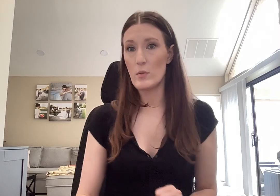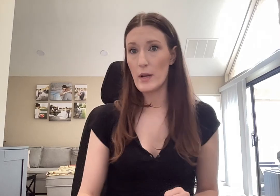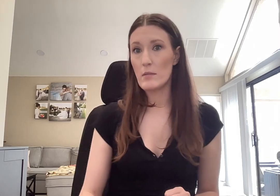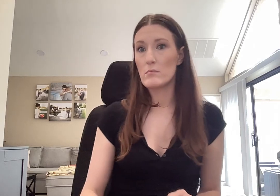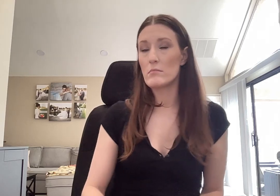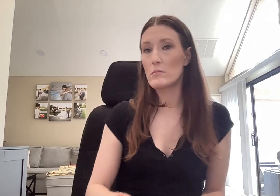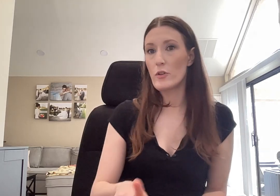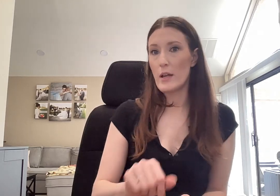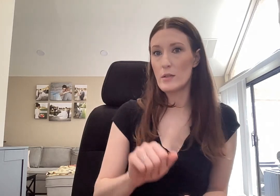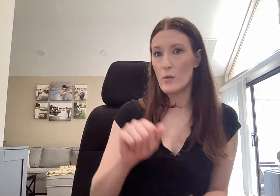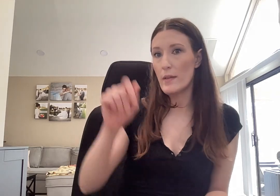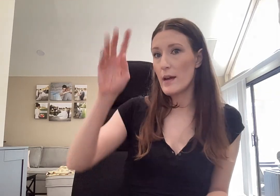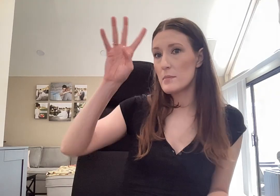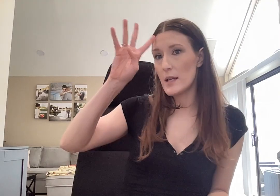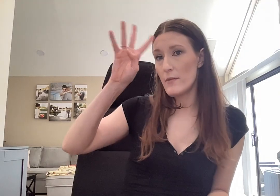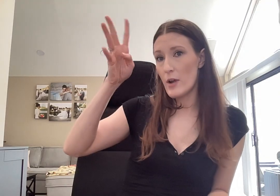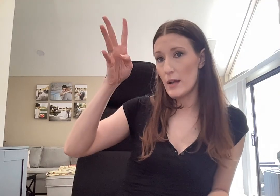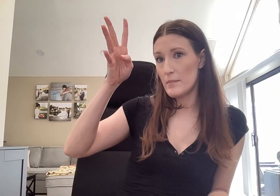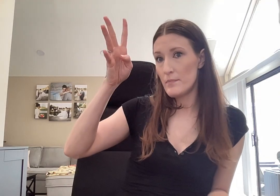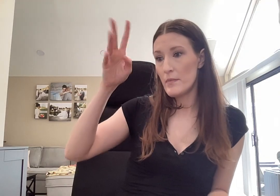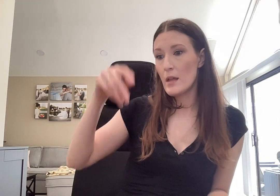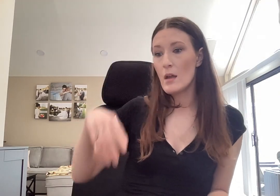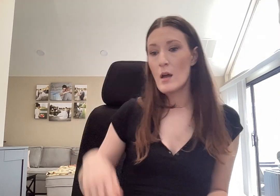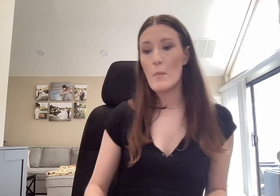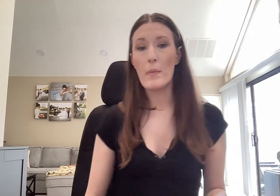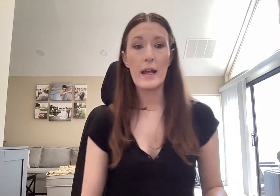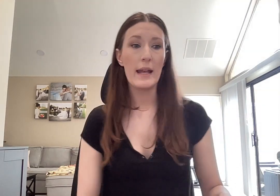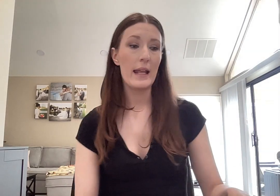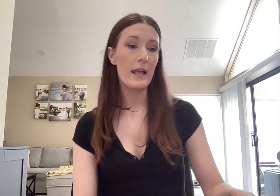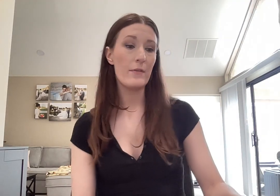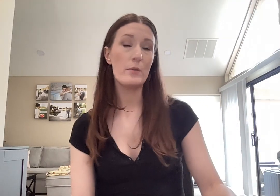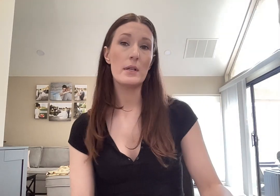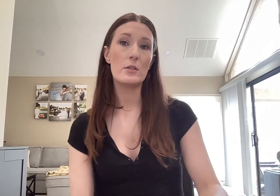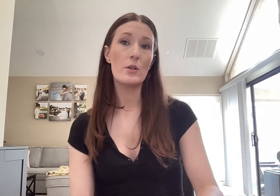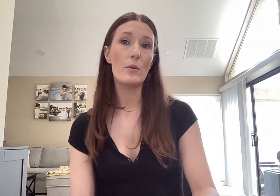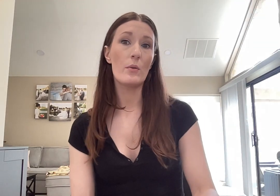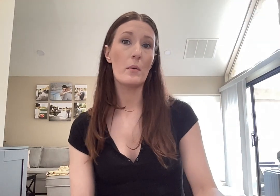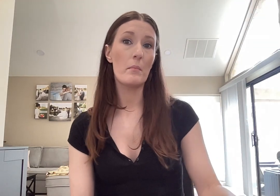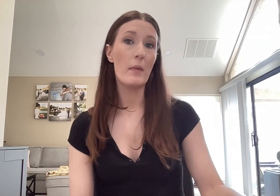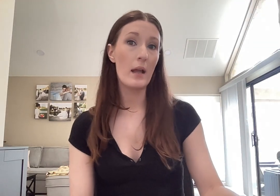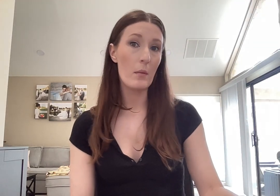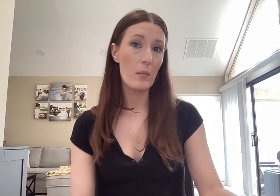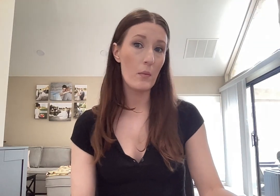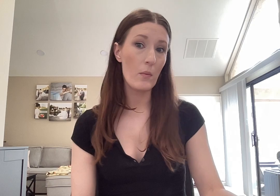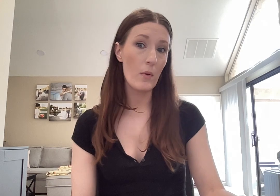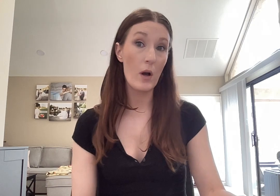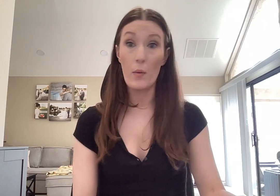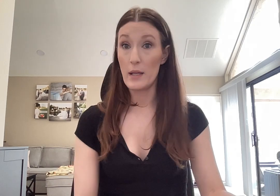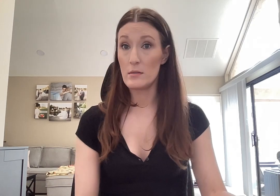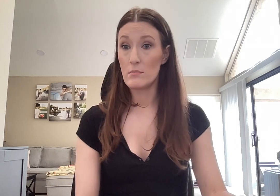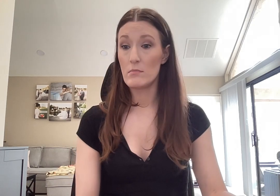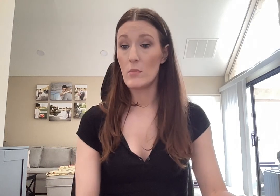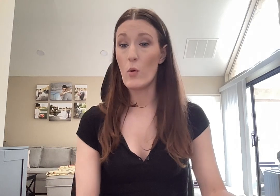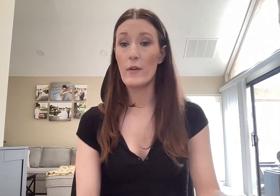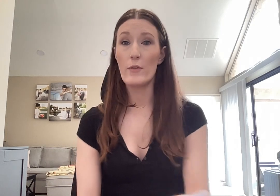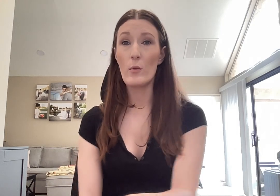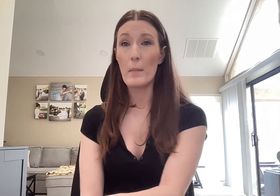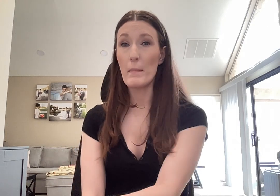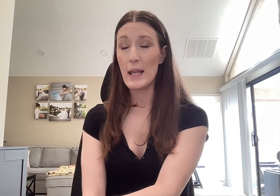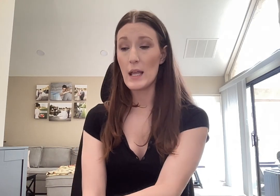story, create a story, that comes out of your head. But if you need to make up a quiz, or if you are